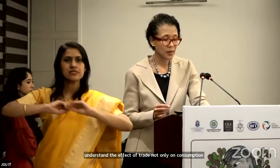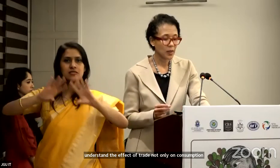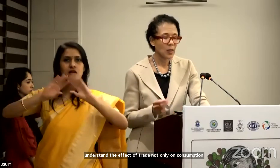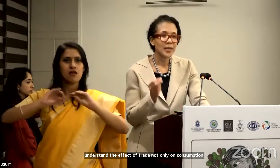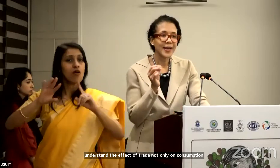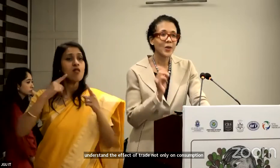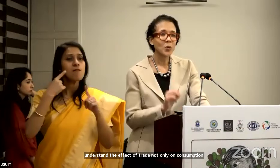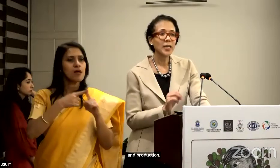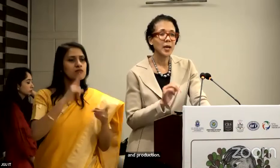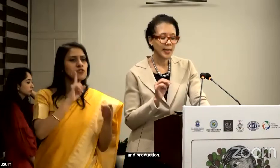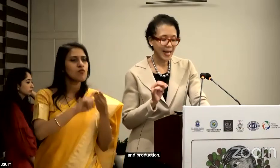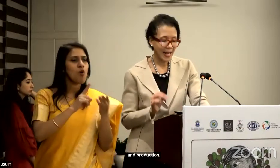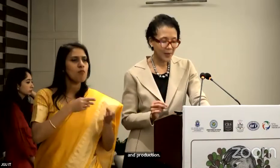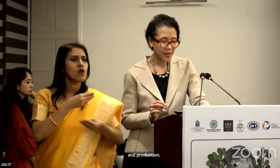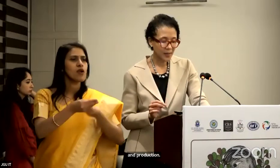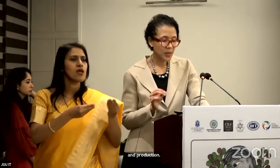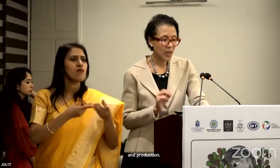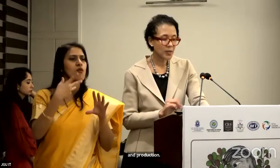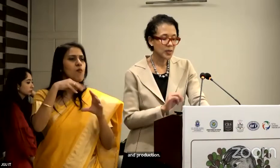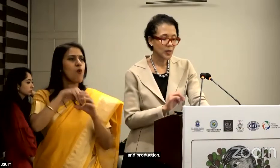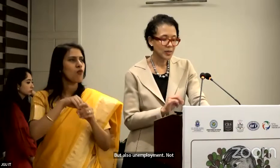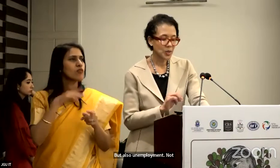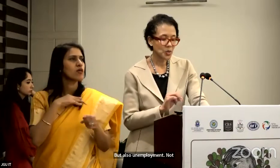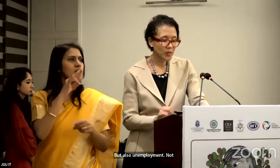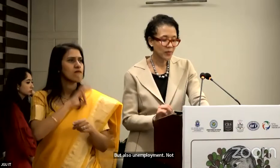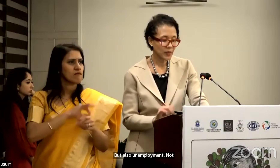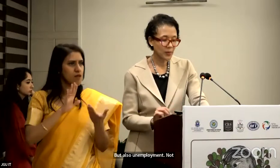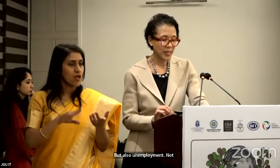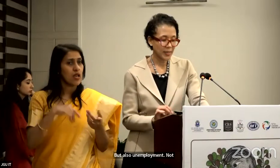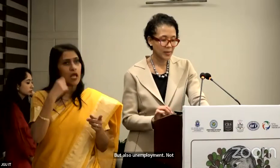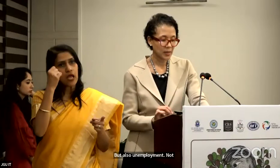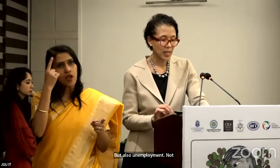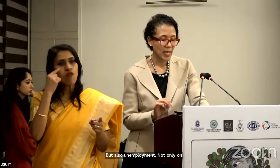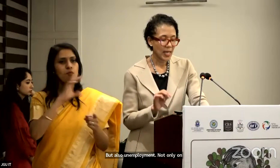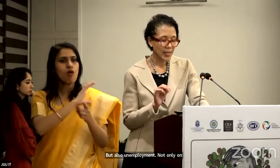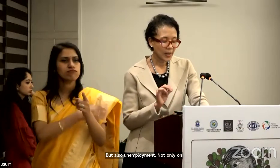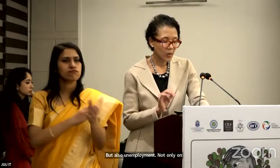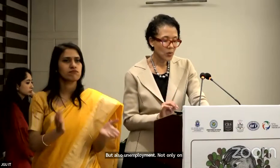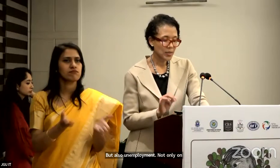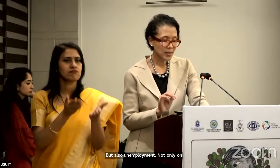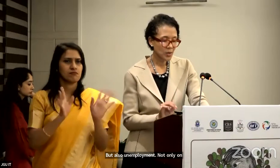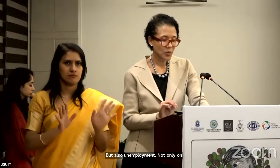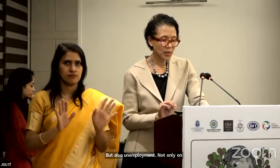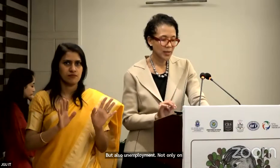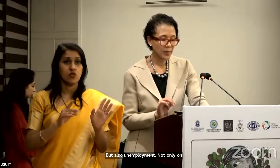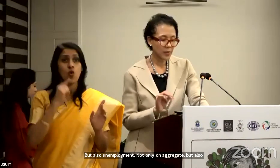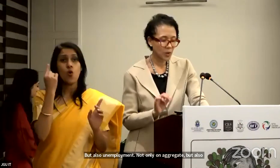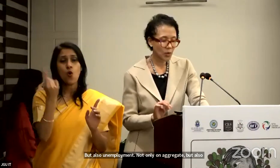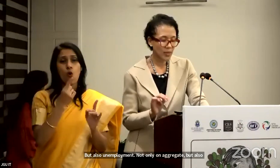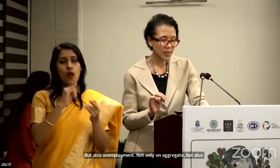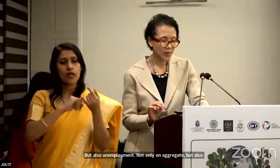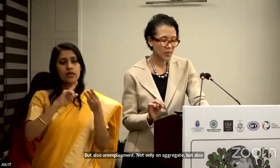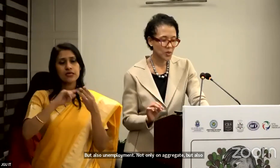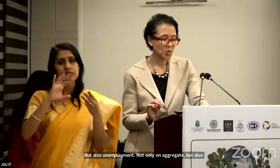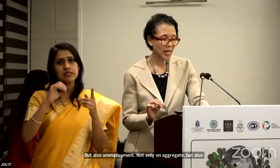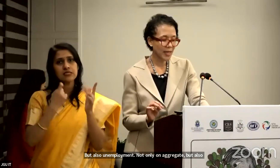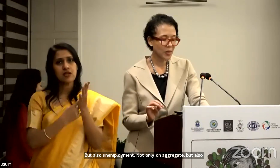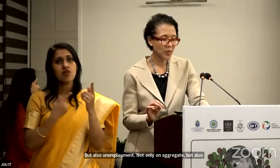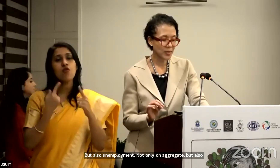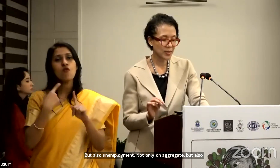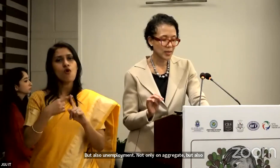employment, not only on aggregate, but also on distributive impact, and not only sectorally, but according to other